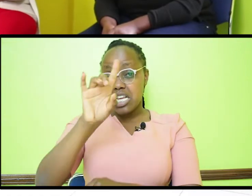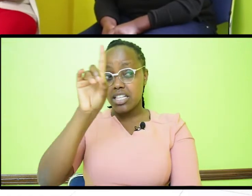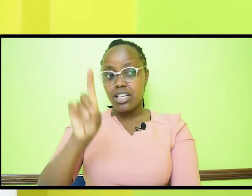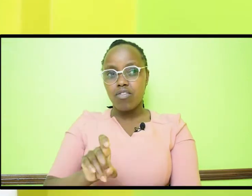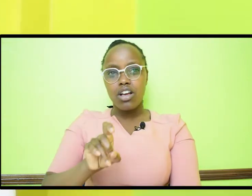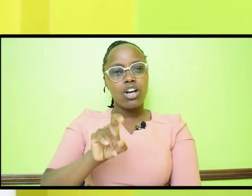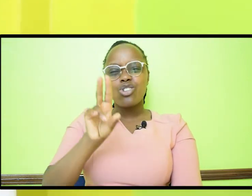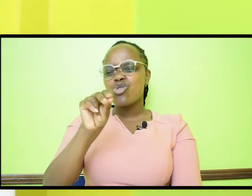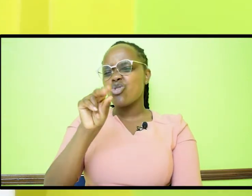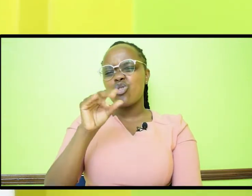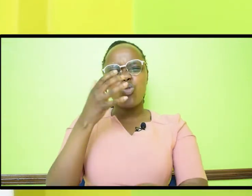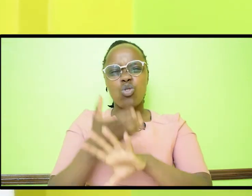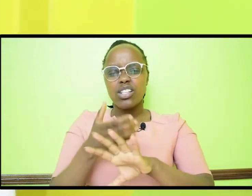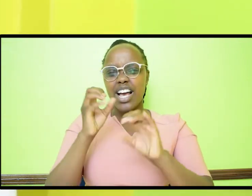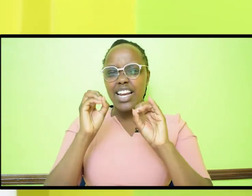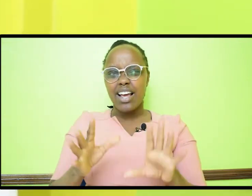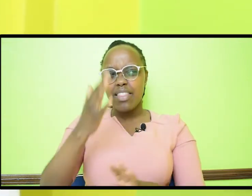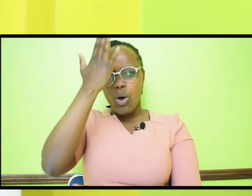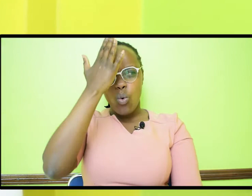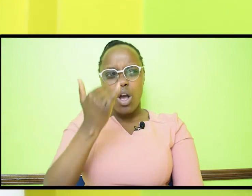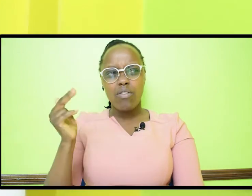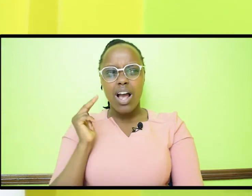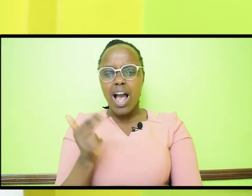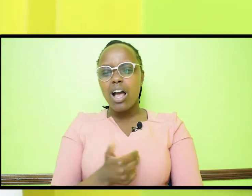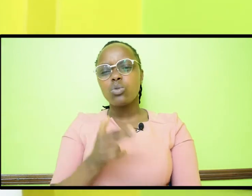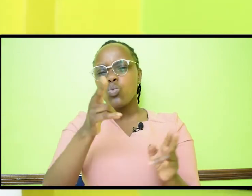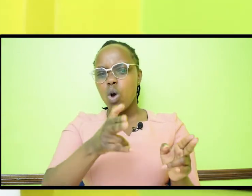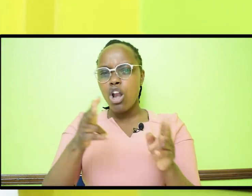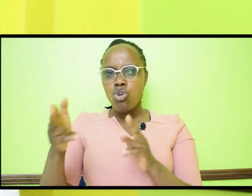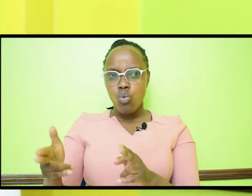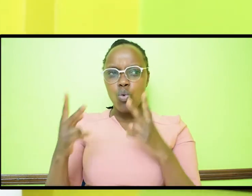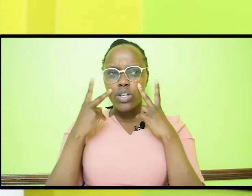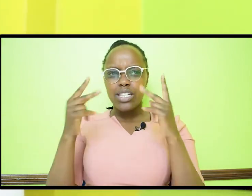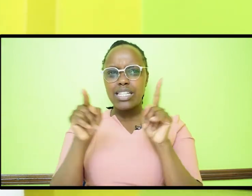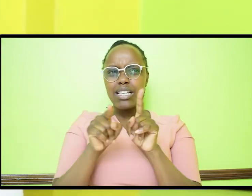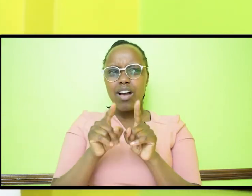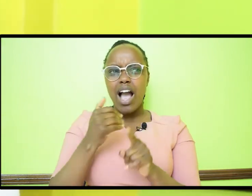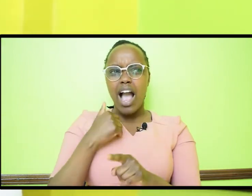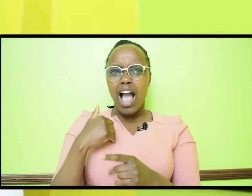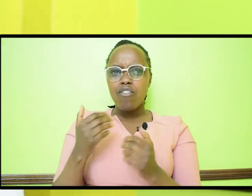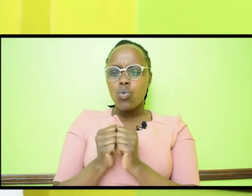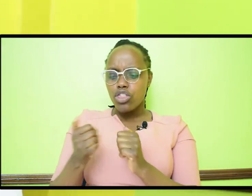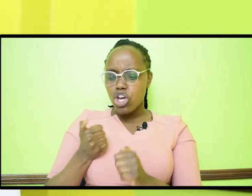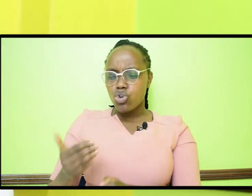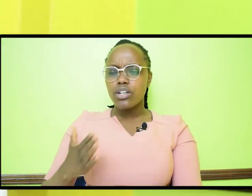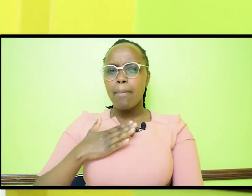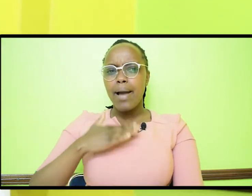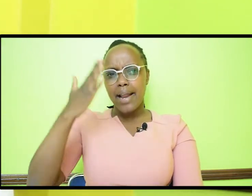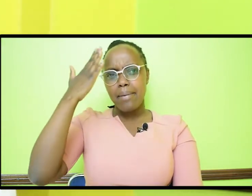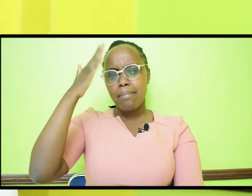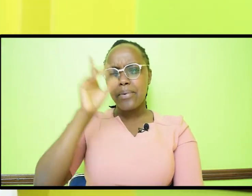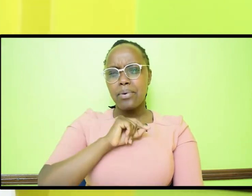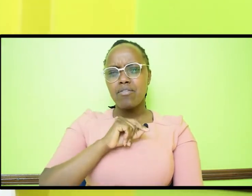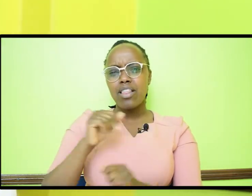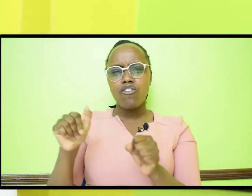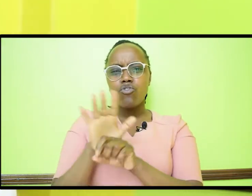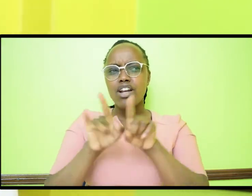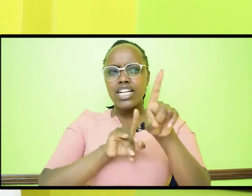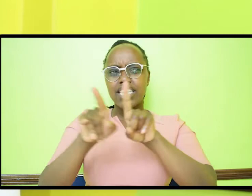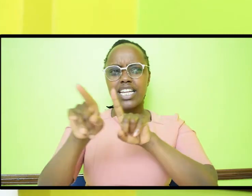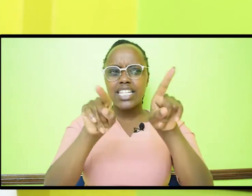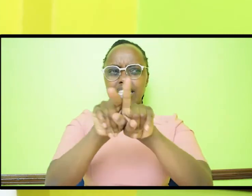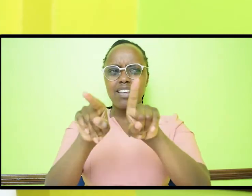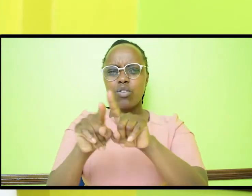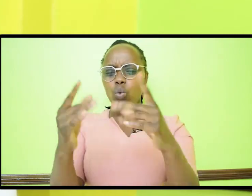days? No, it wasn't hard because we were already used to. She has also been with my daughter, so the whole